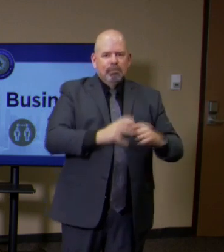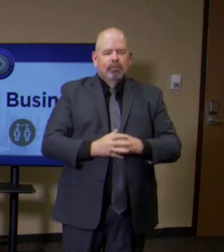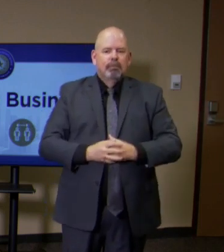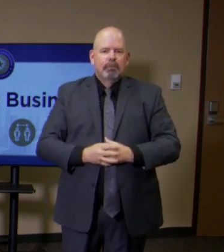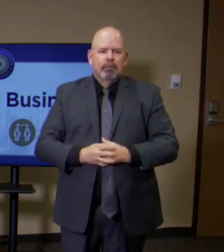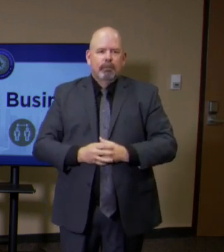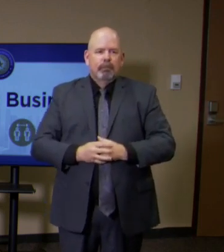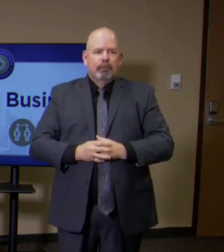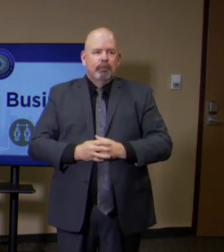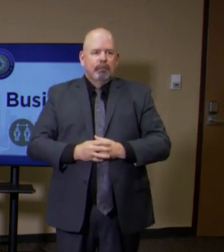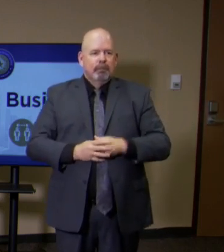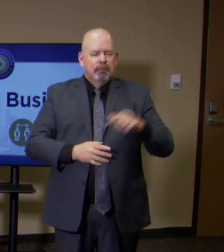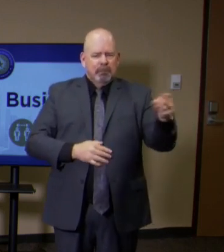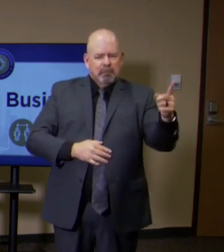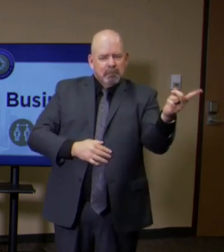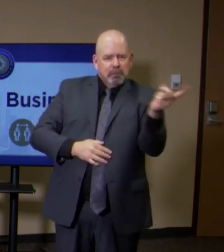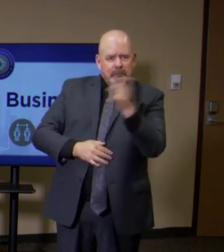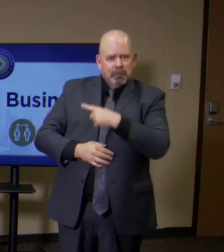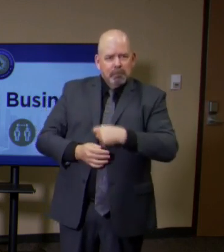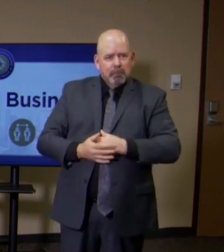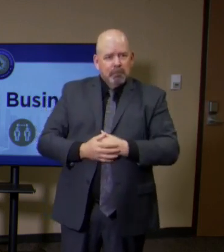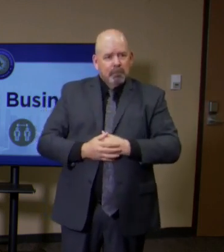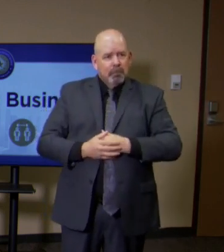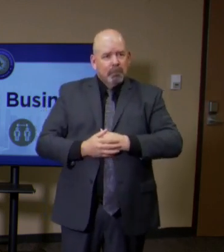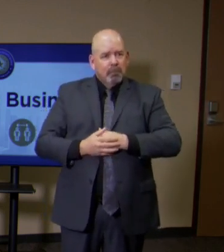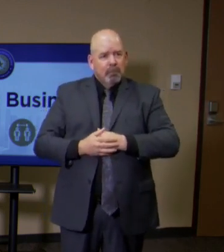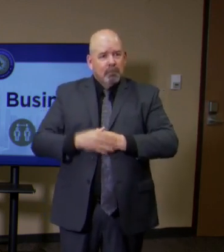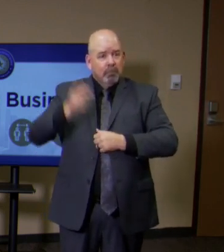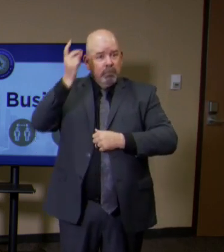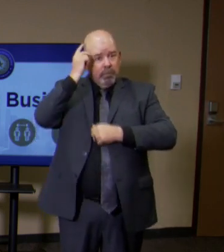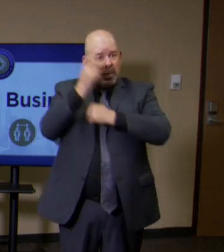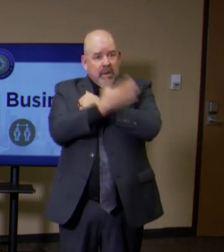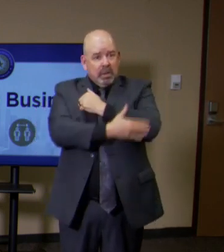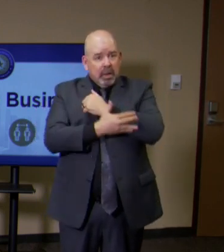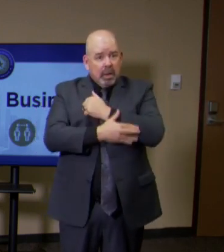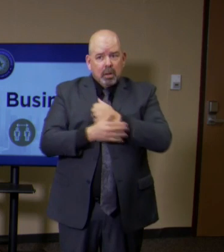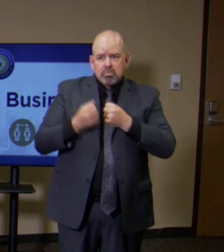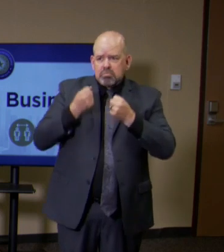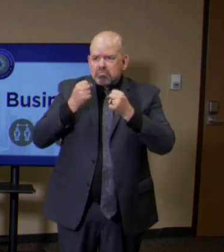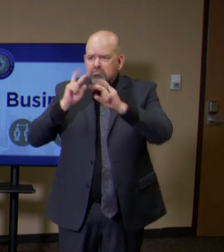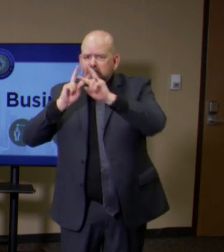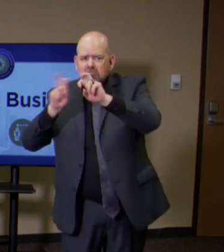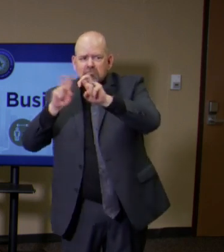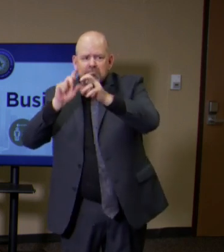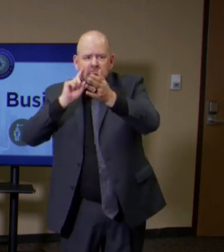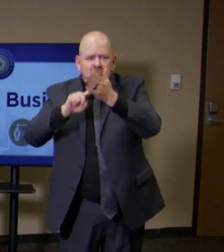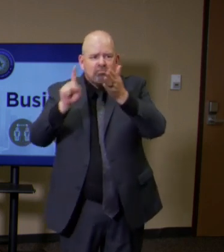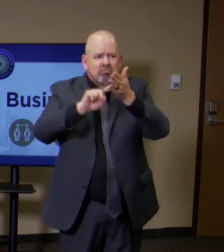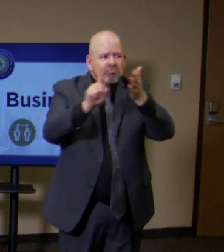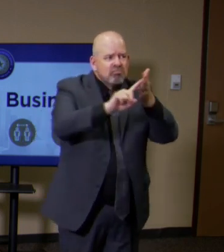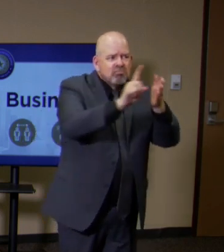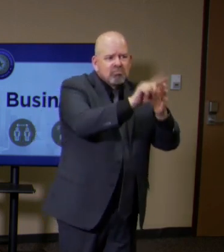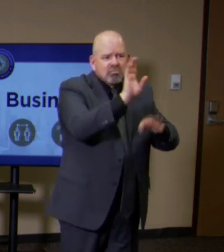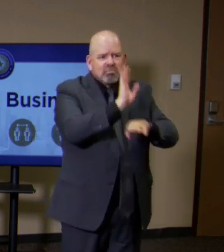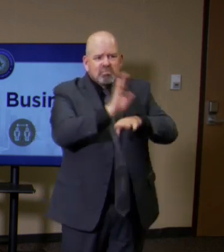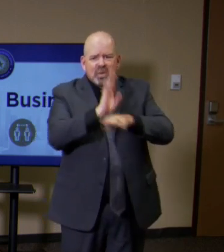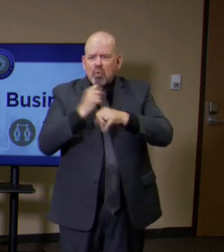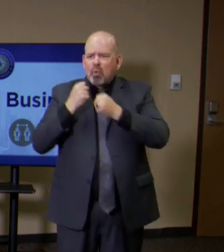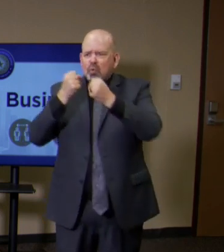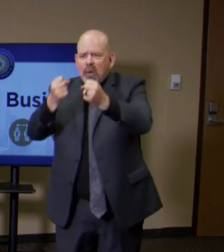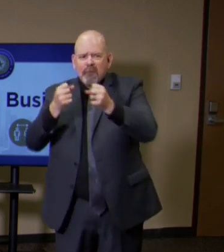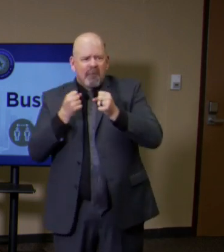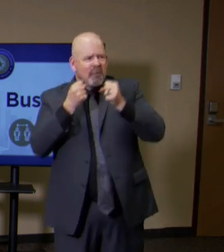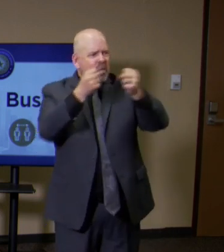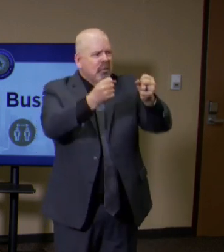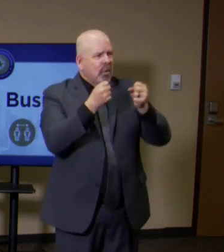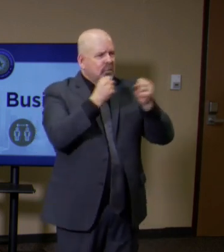going to have people, actively driving around to make sure these businesses are continuing to comply? If, as the example you mentioned, if the case is surged